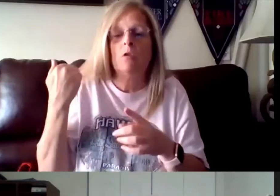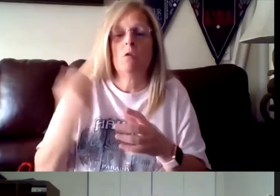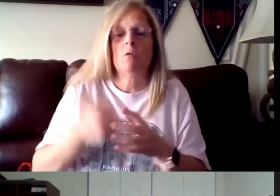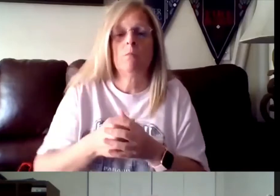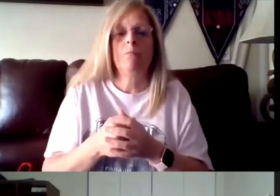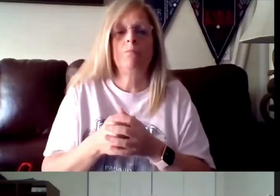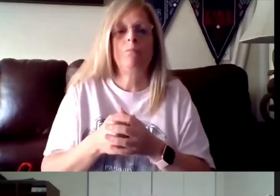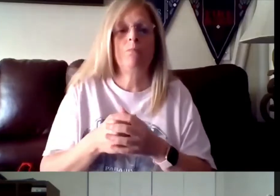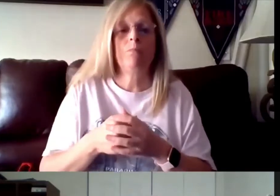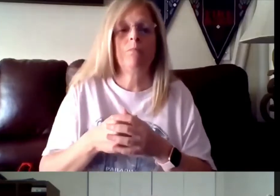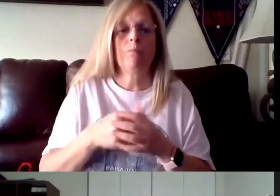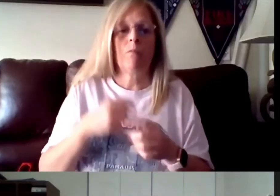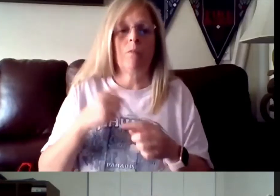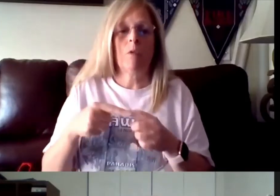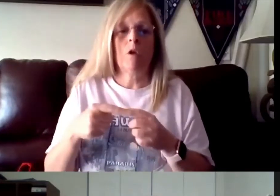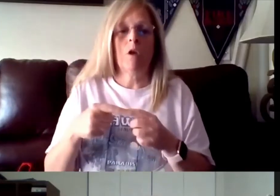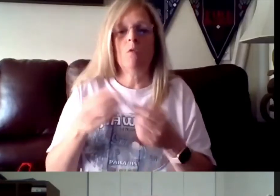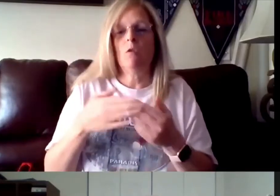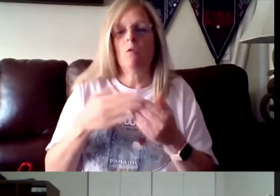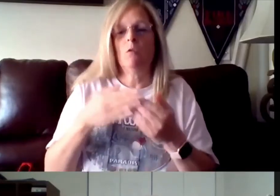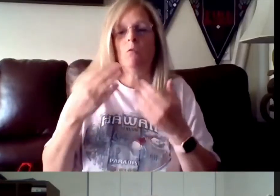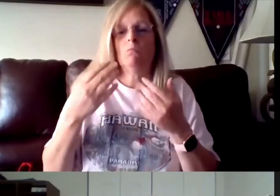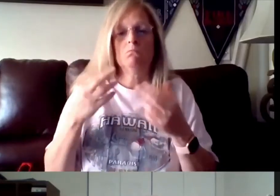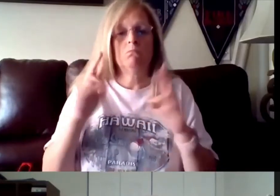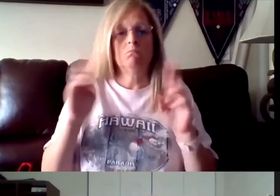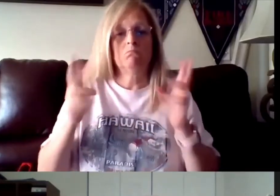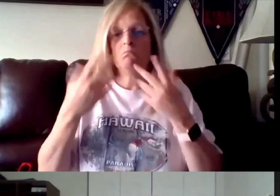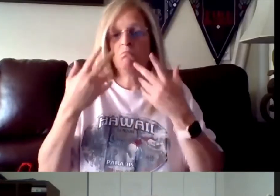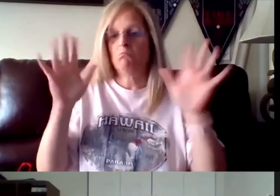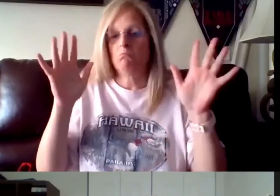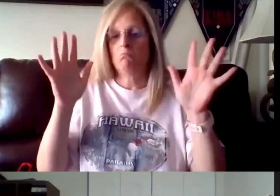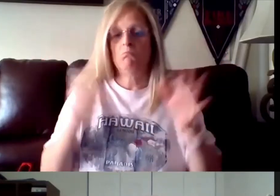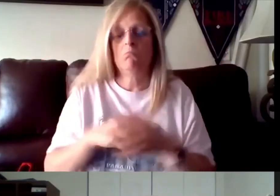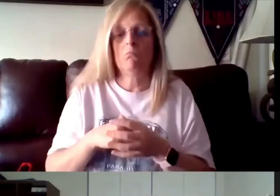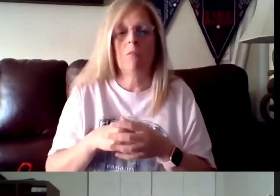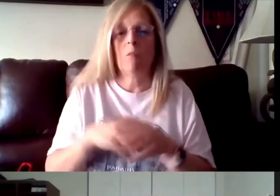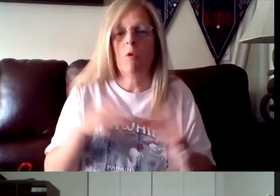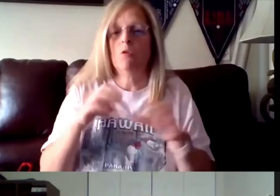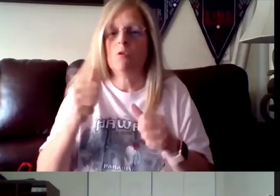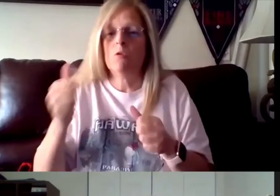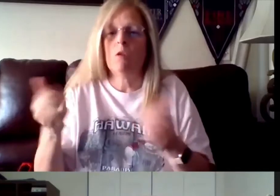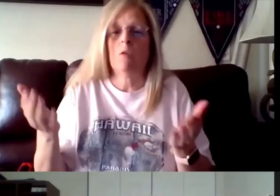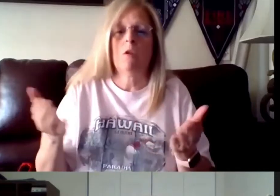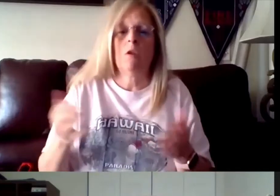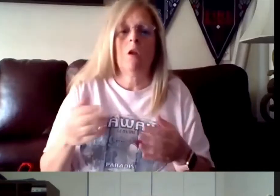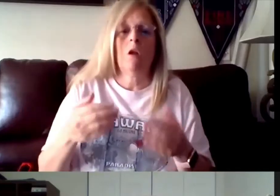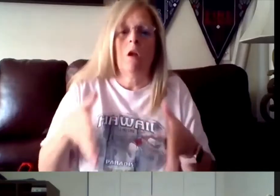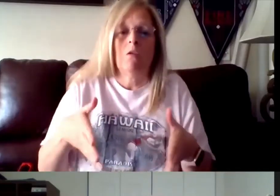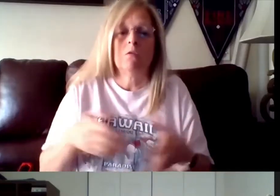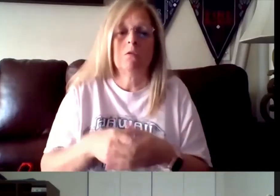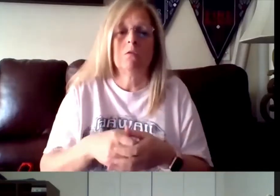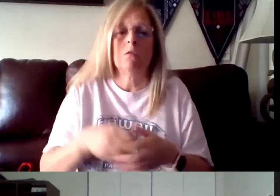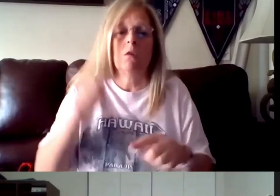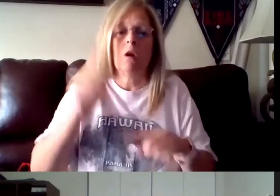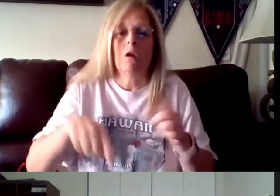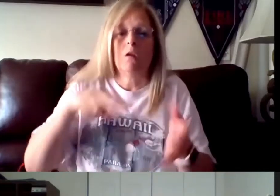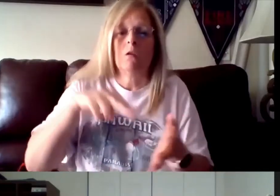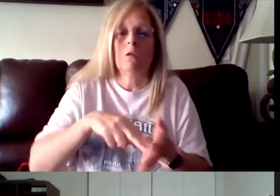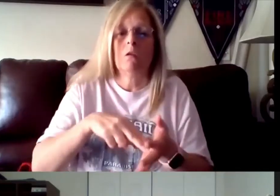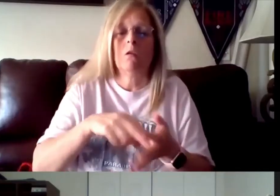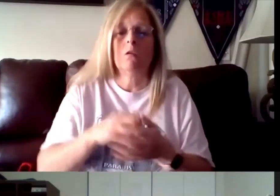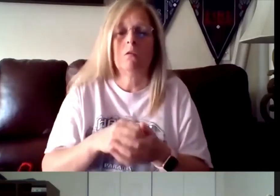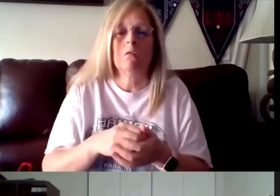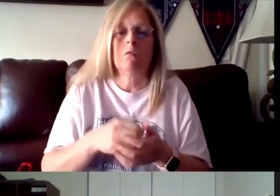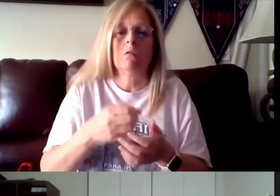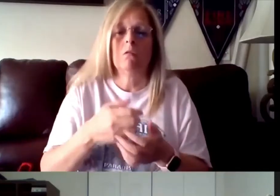was almost ready to throw in the towel, because I thought, well, I'm going to have to do something else, because I can't stand looking in people's